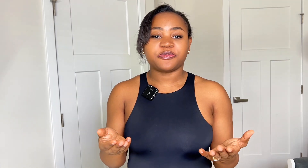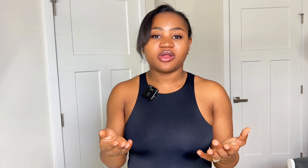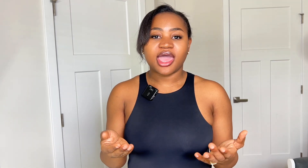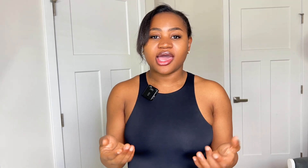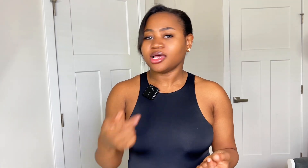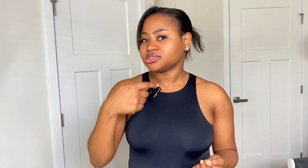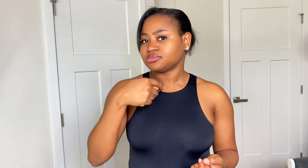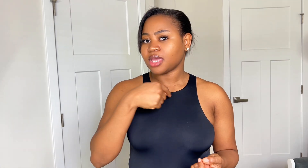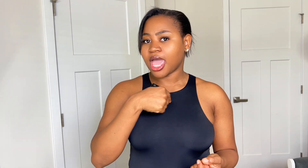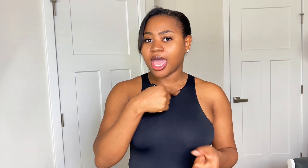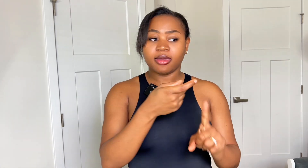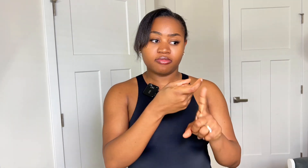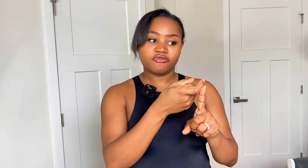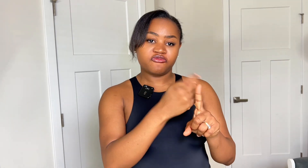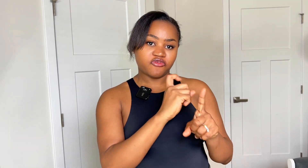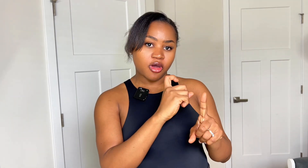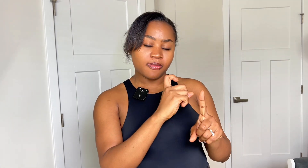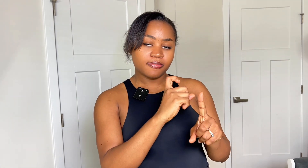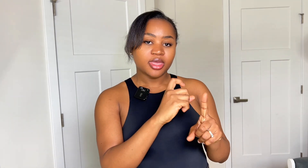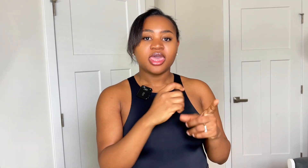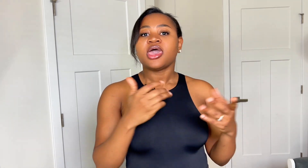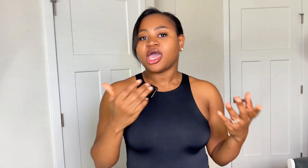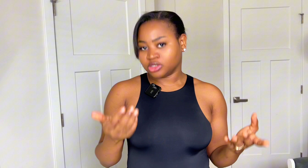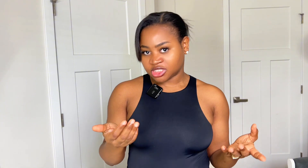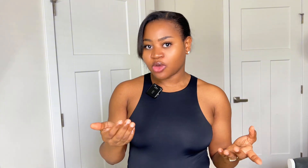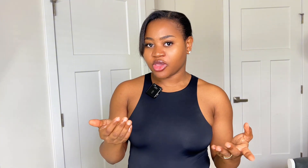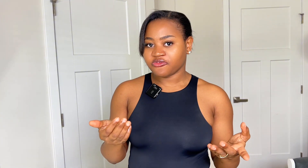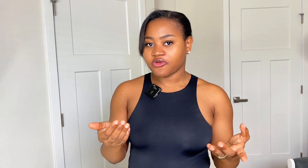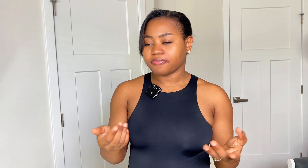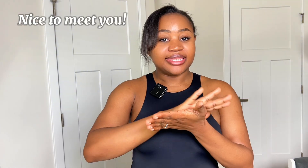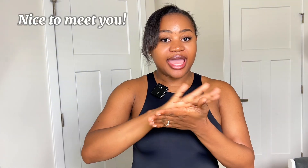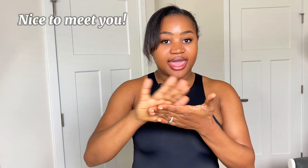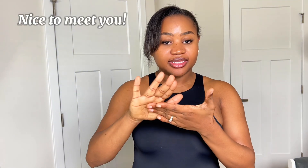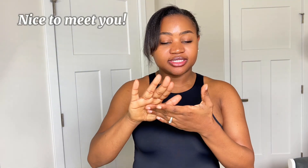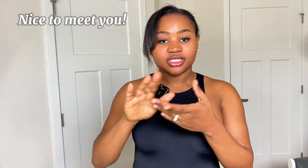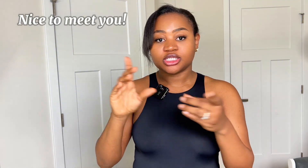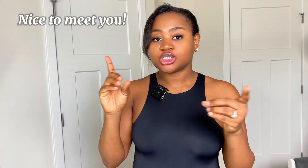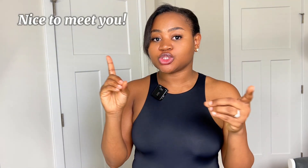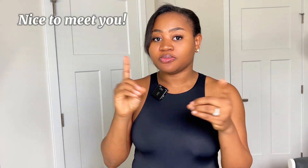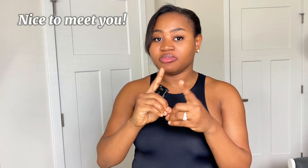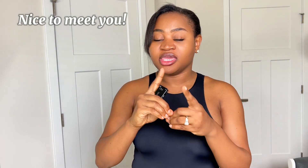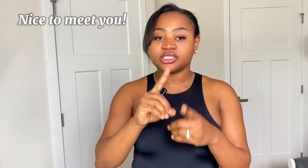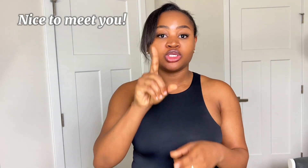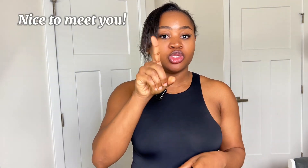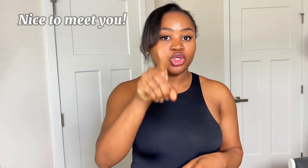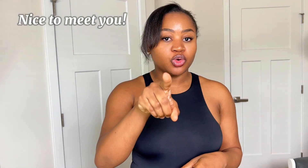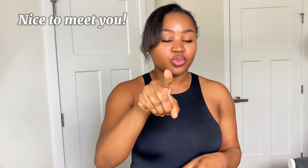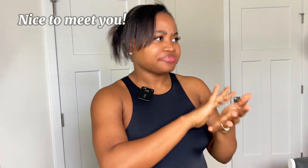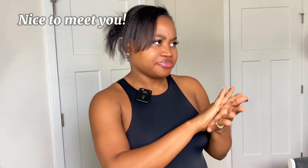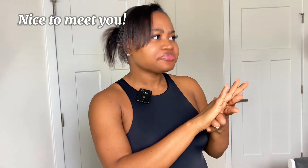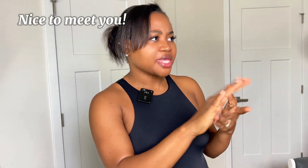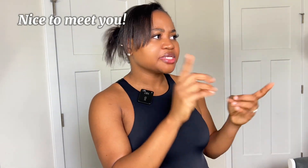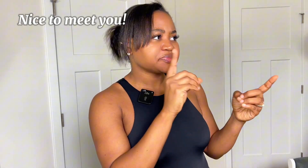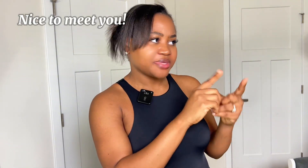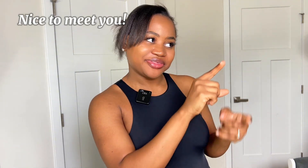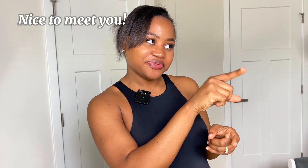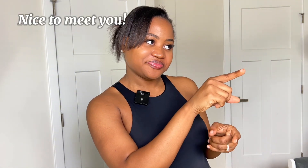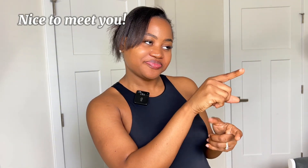respond as I'm from, and you say where you're from. Nice to meet you.